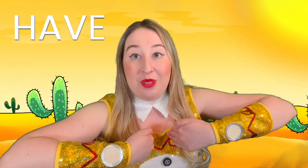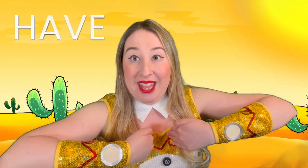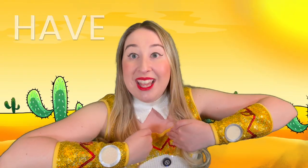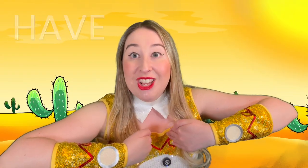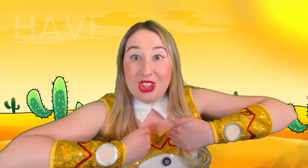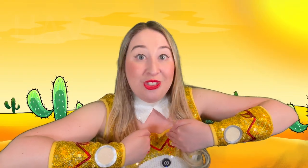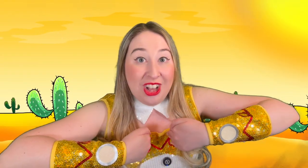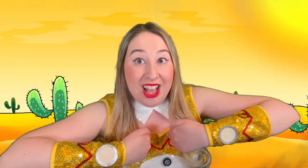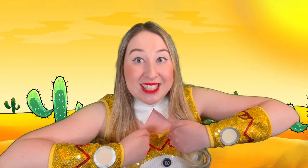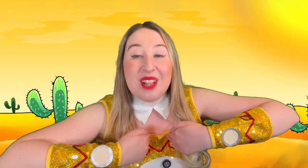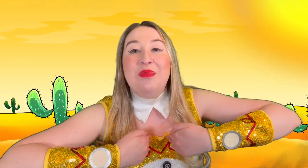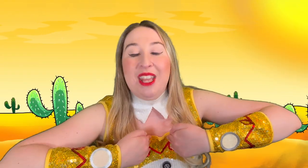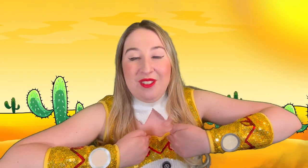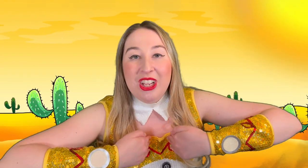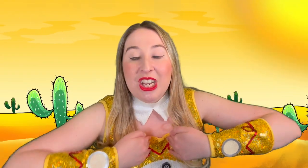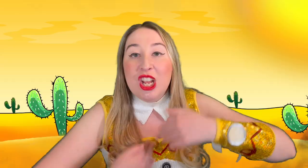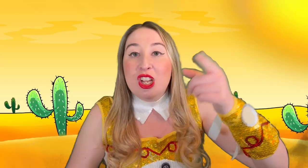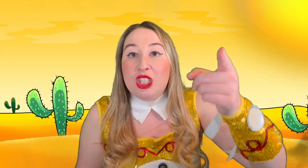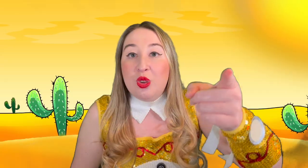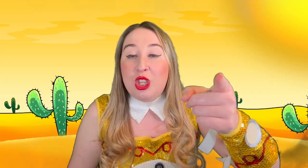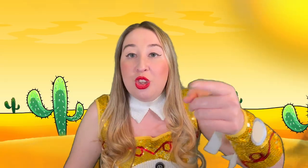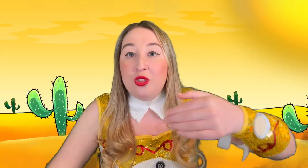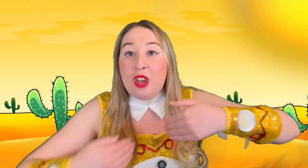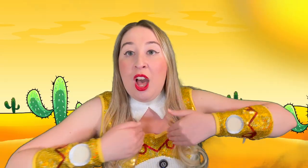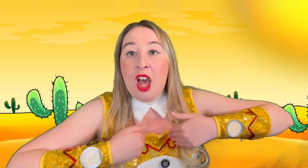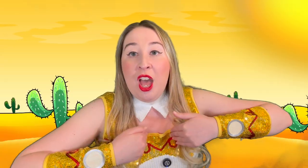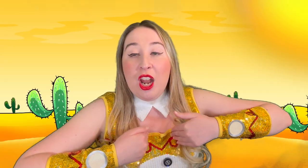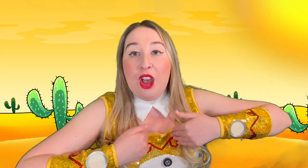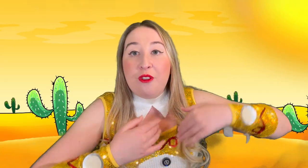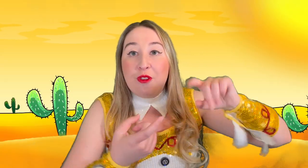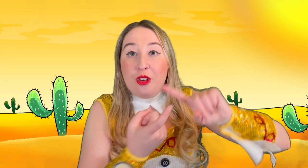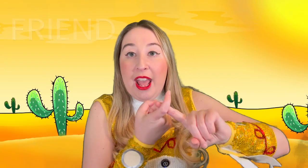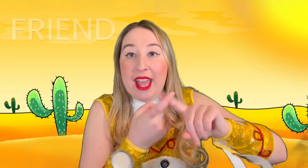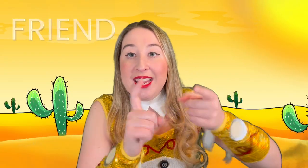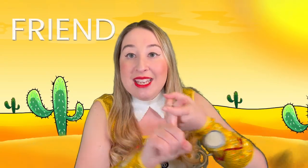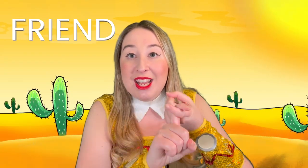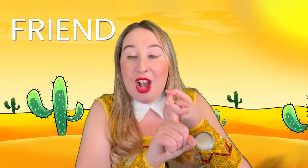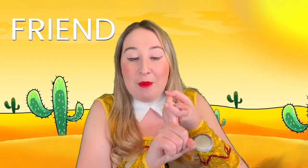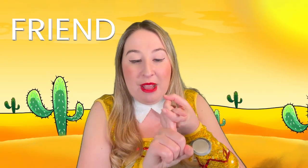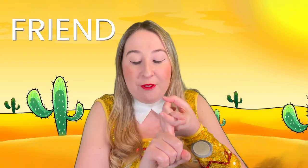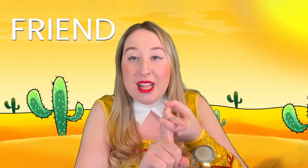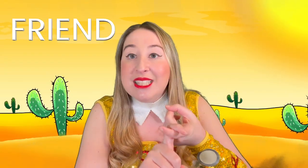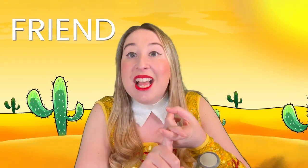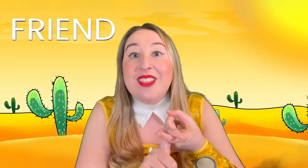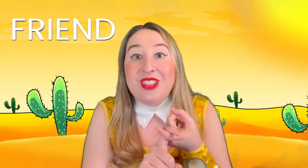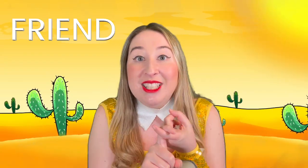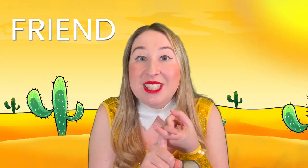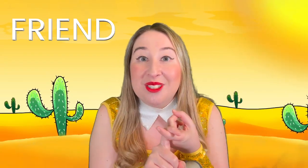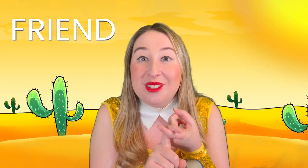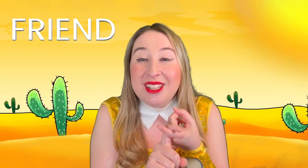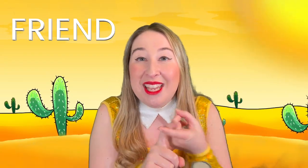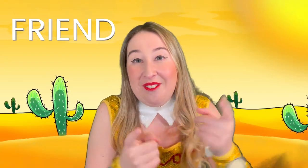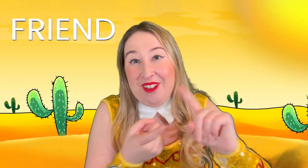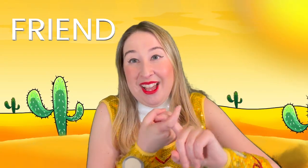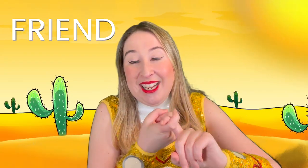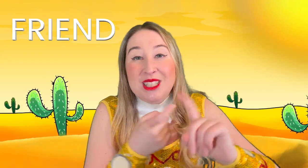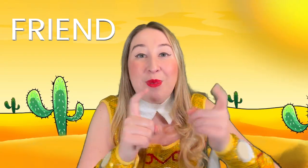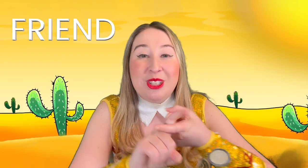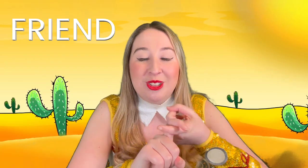something. You've got something. Very good. So you've got a friend. My friends, this is a really fun and special